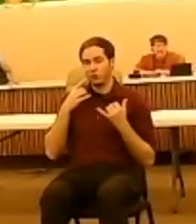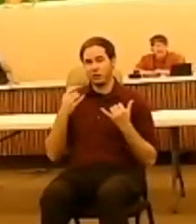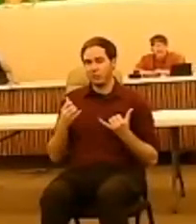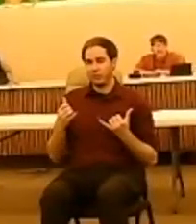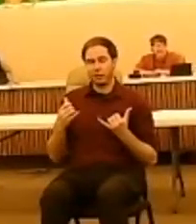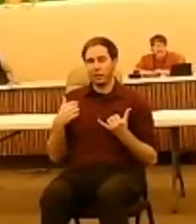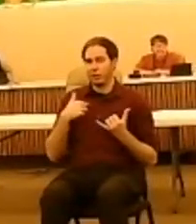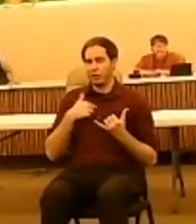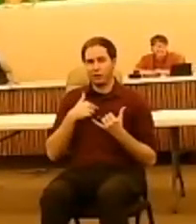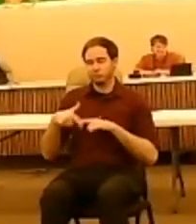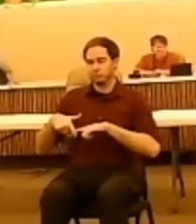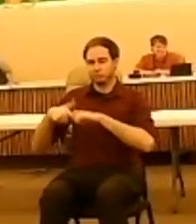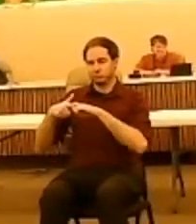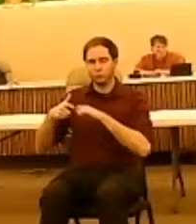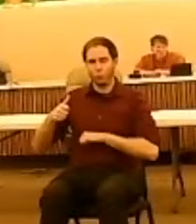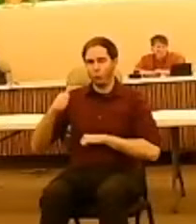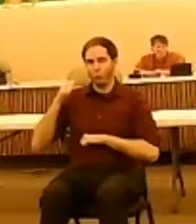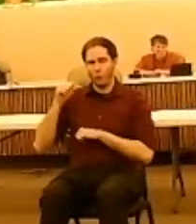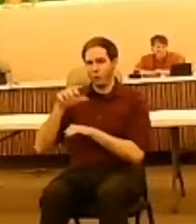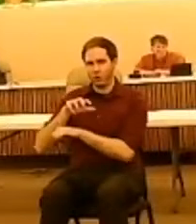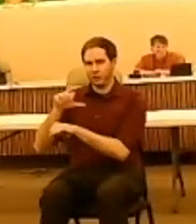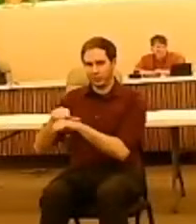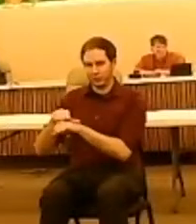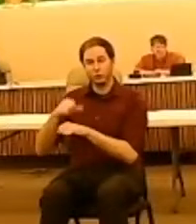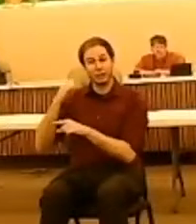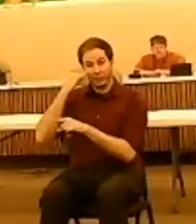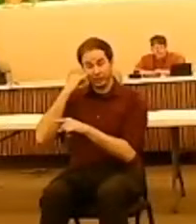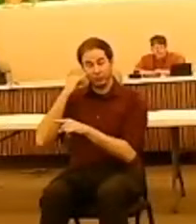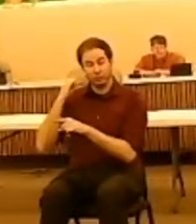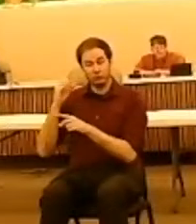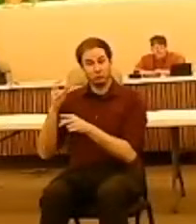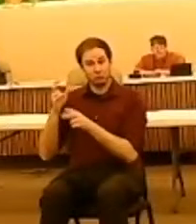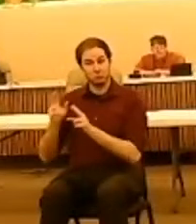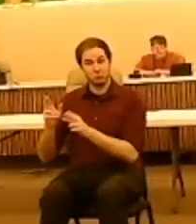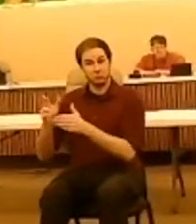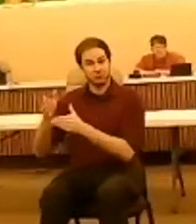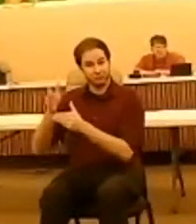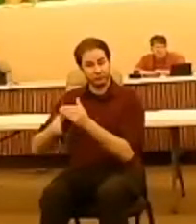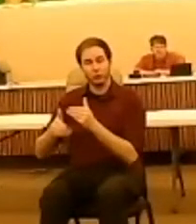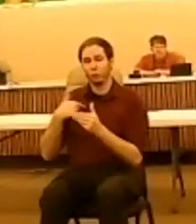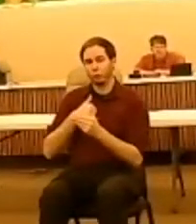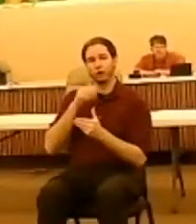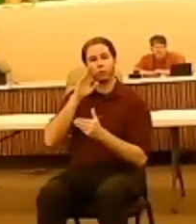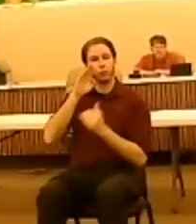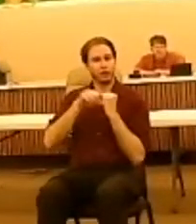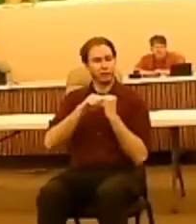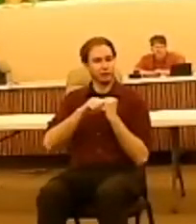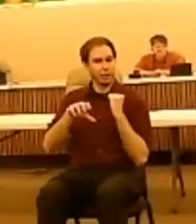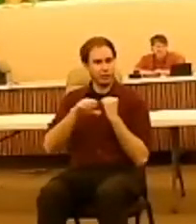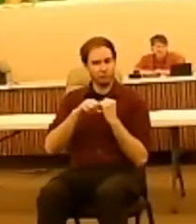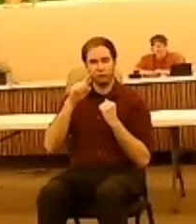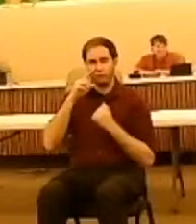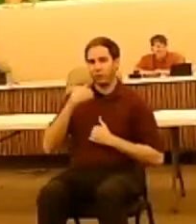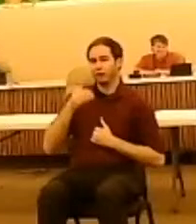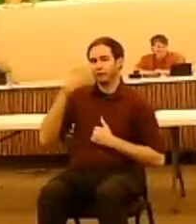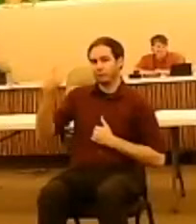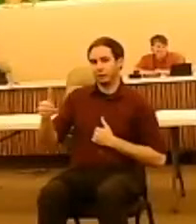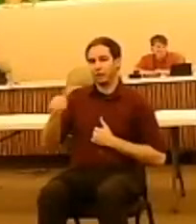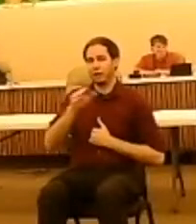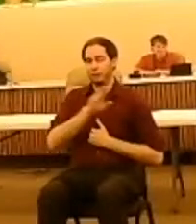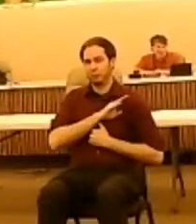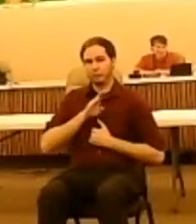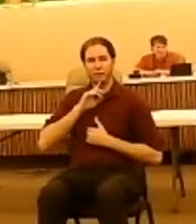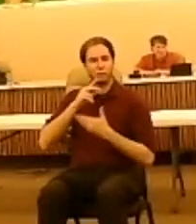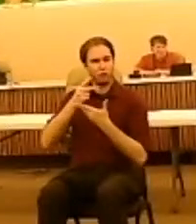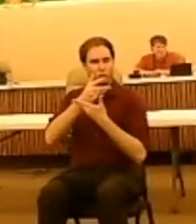we're not going to schedule the next meeting. If they get it done quickly enough, we would advertise for the next town board meeting is 3 weeks